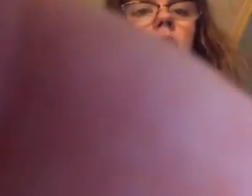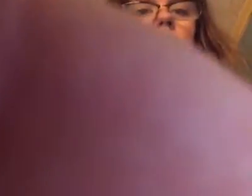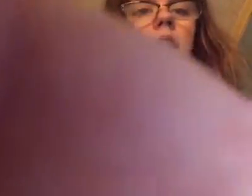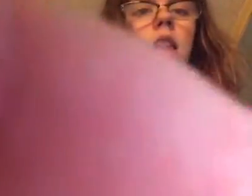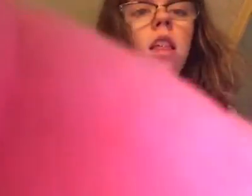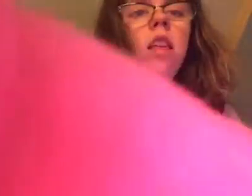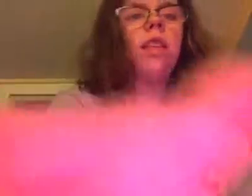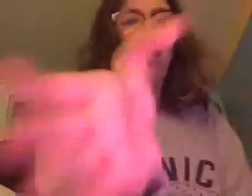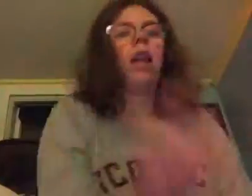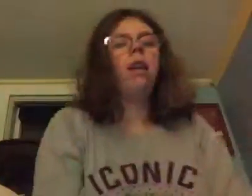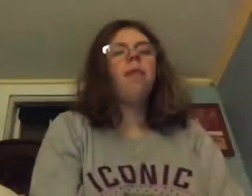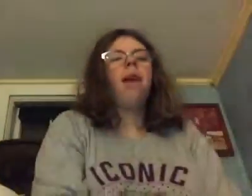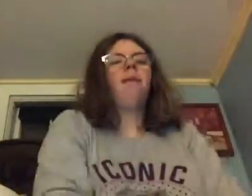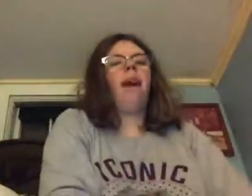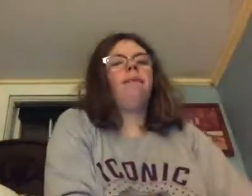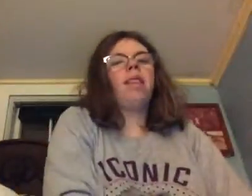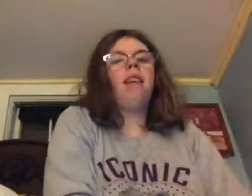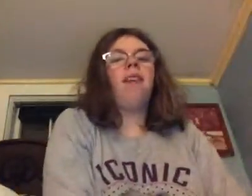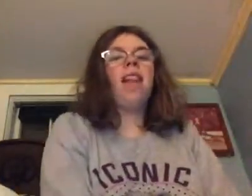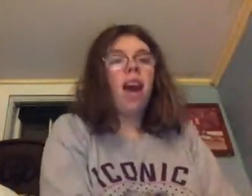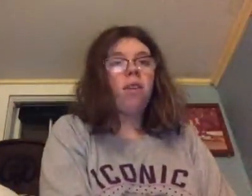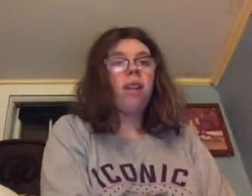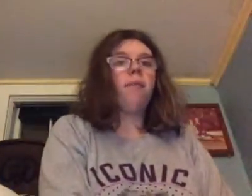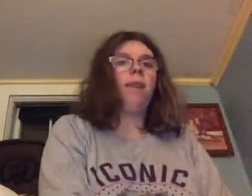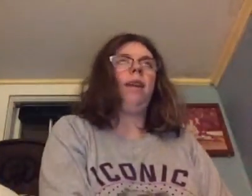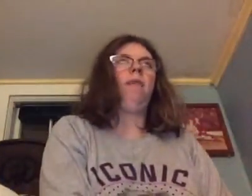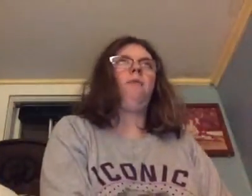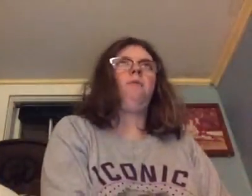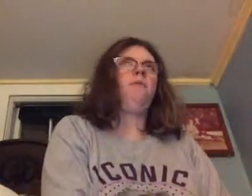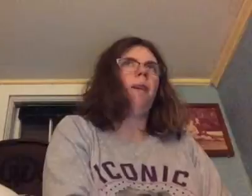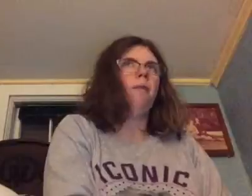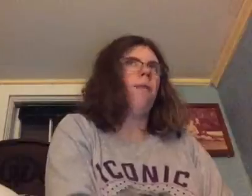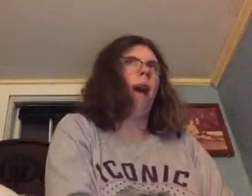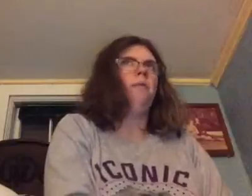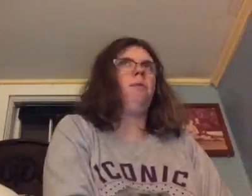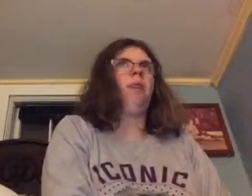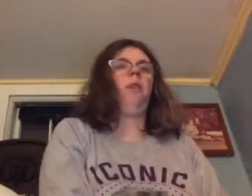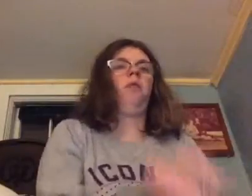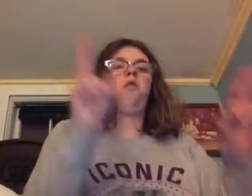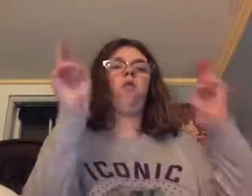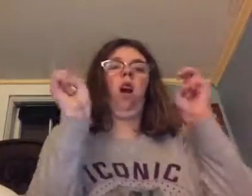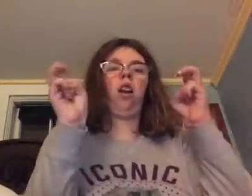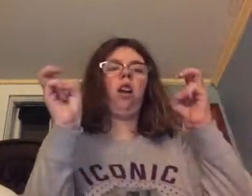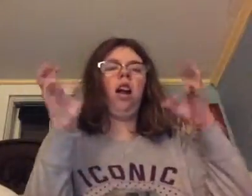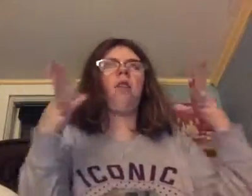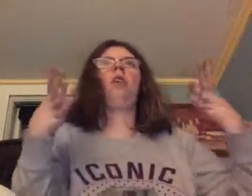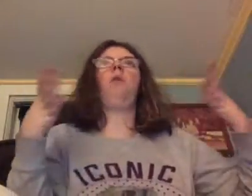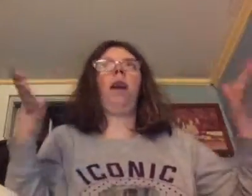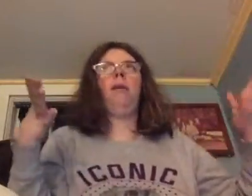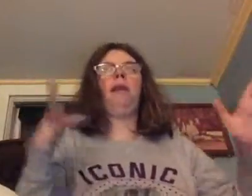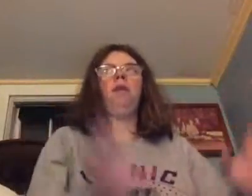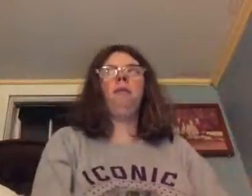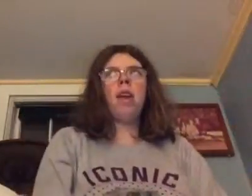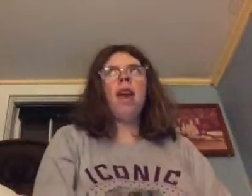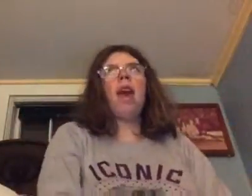the lightning hit me. Sorry about that. But then I found out that somebody spread a rumor that I was being her stalker. I was like, okay, whatever. And